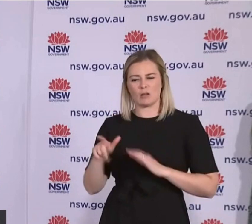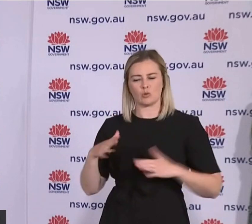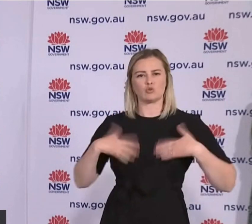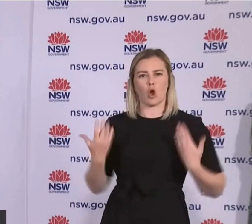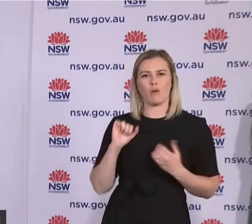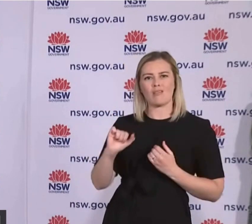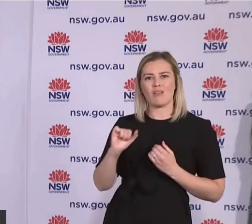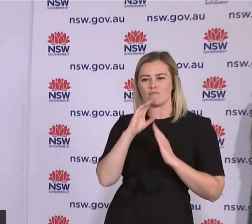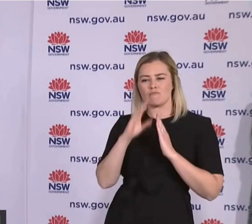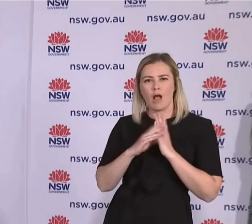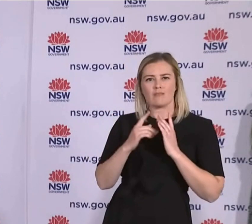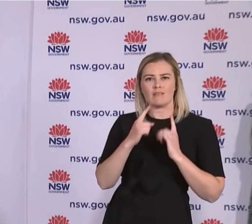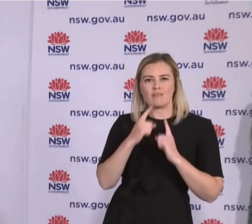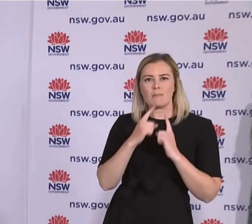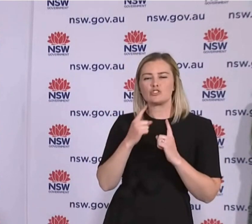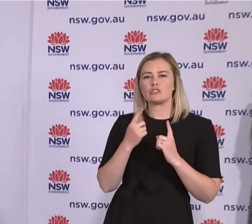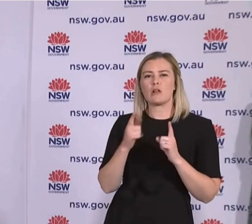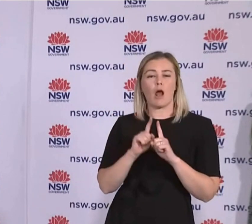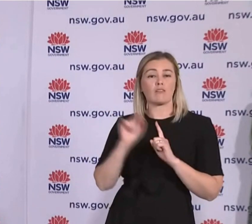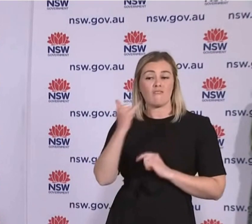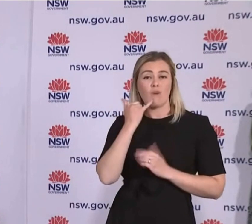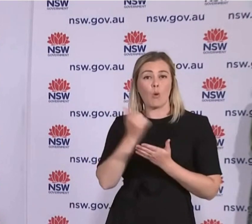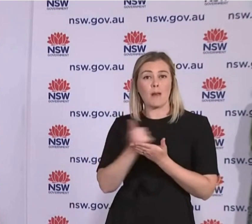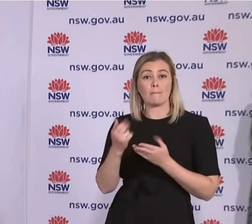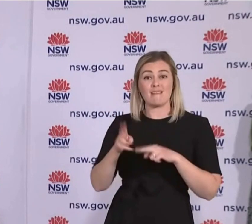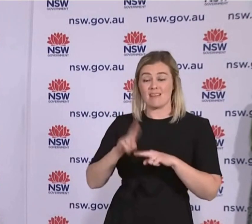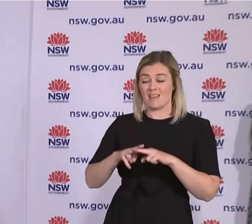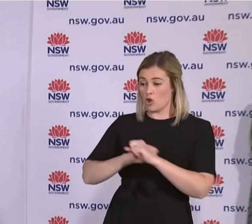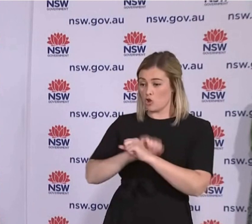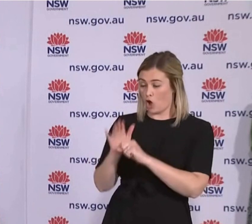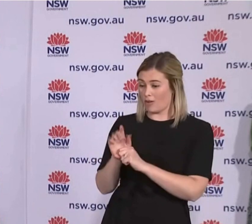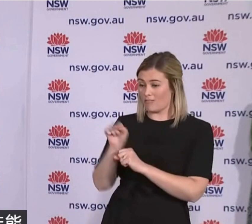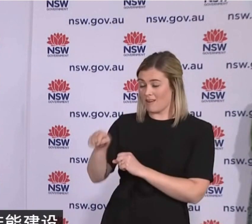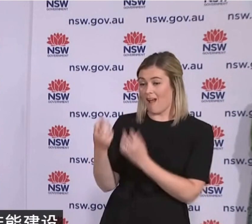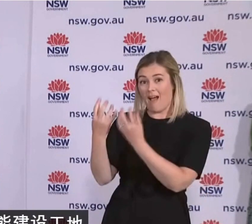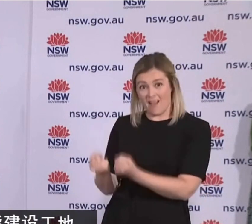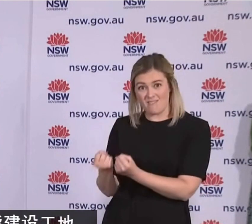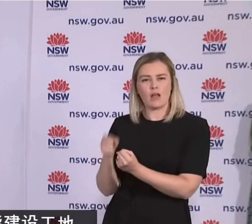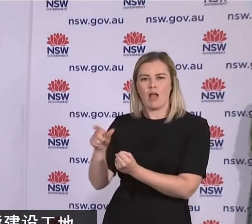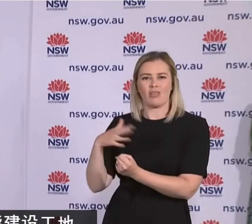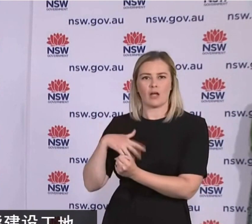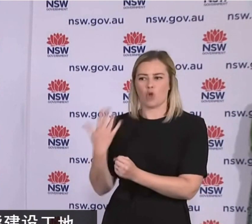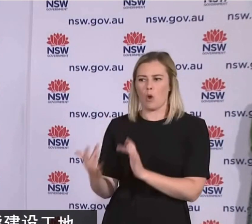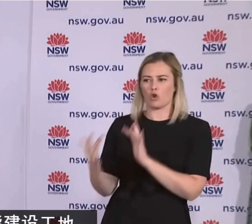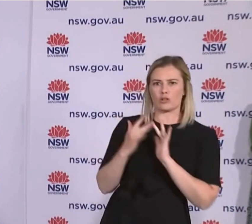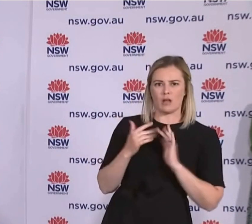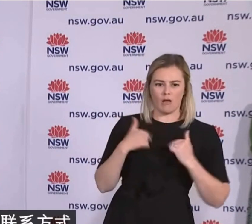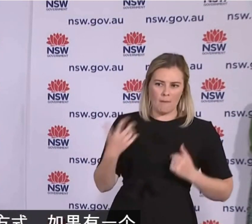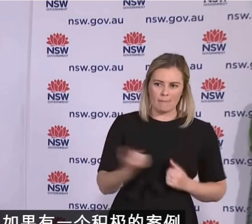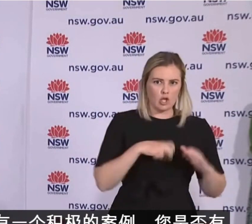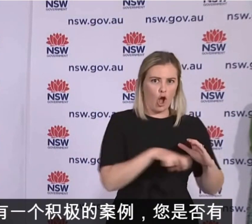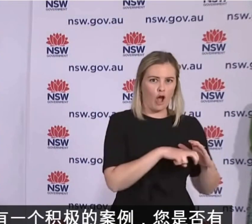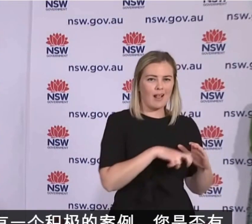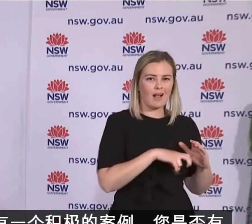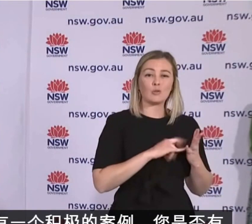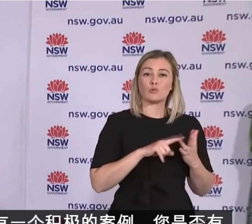details being used if there's a positive case? Considering we're going to 100% capacity at construction sites for next week, are you